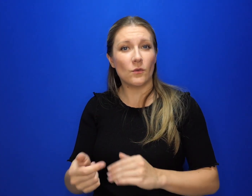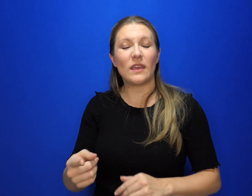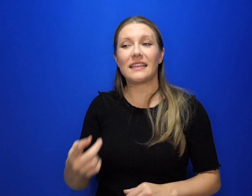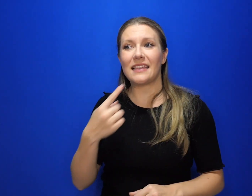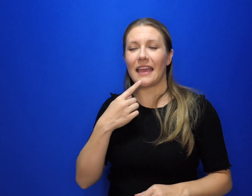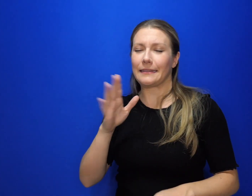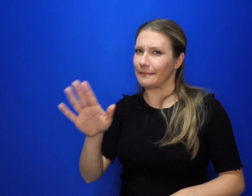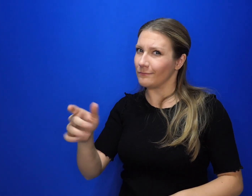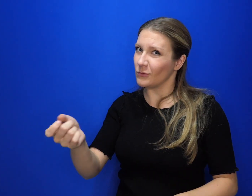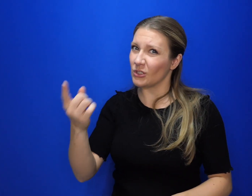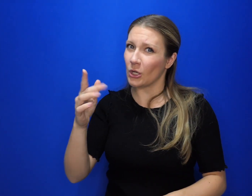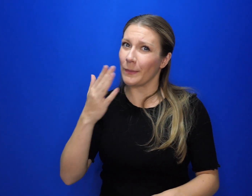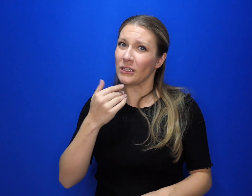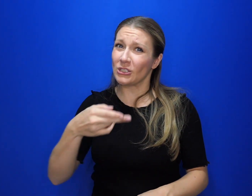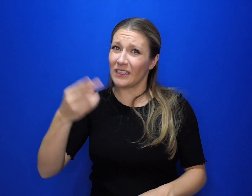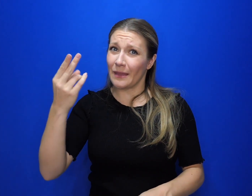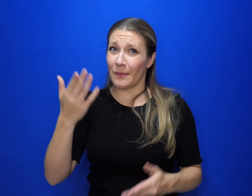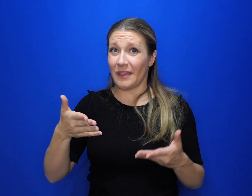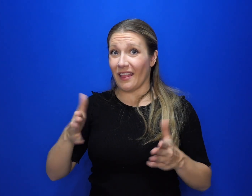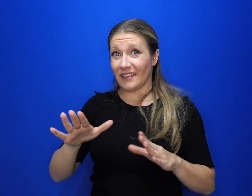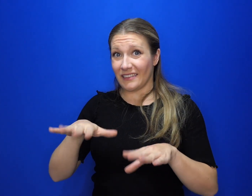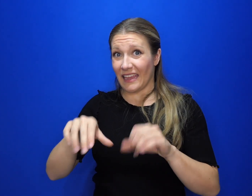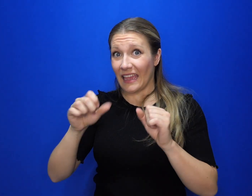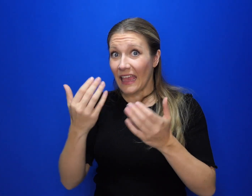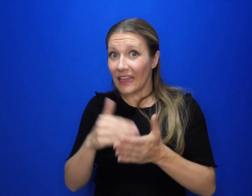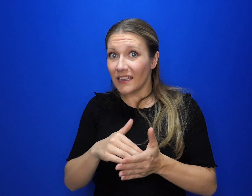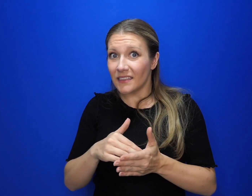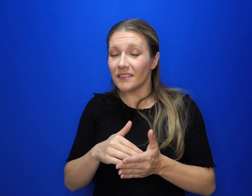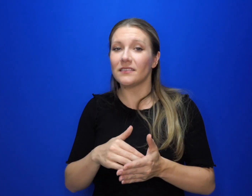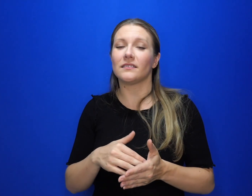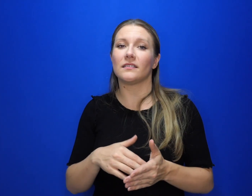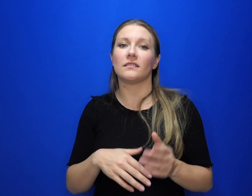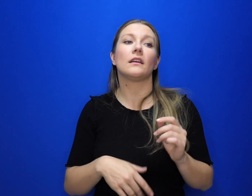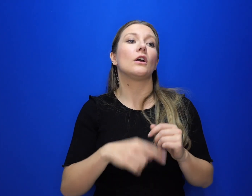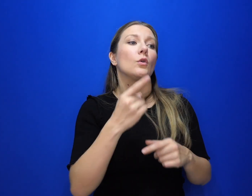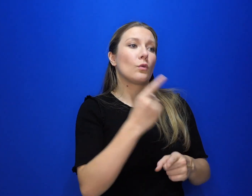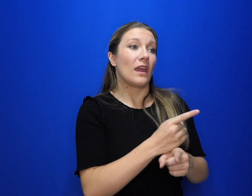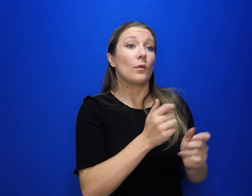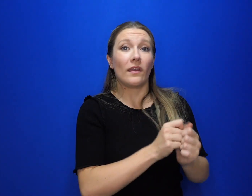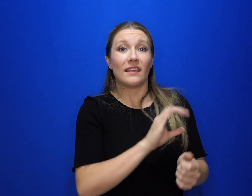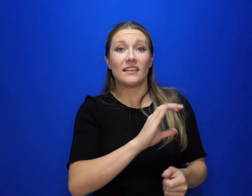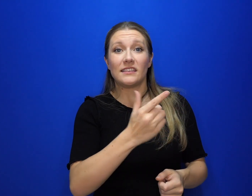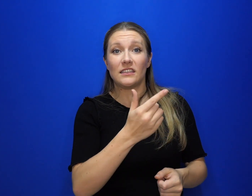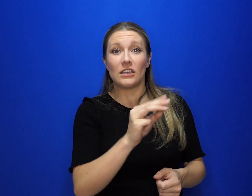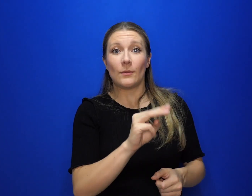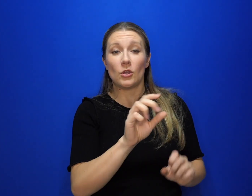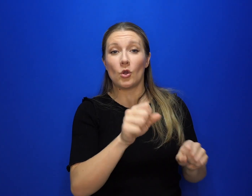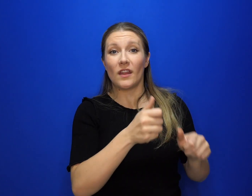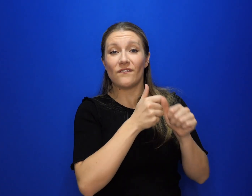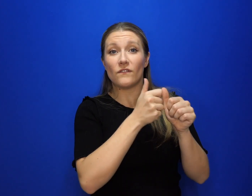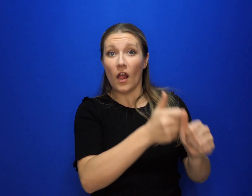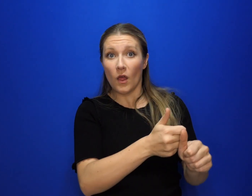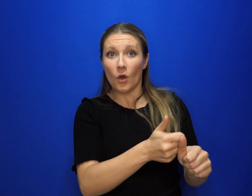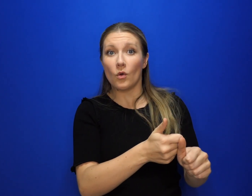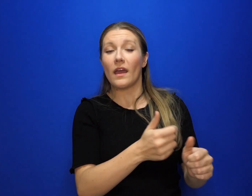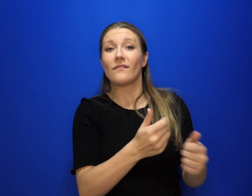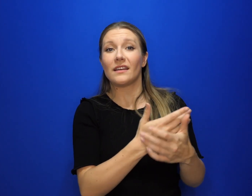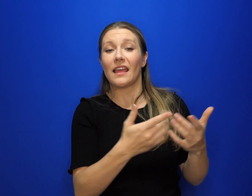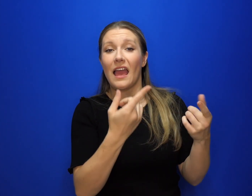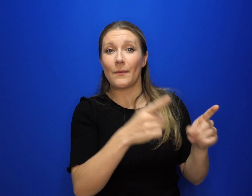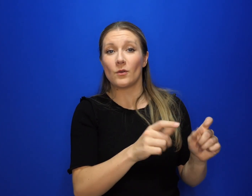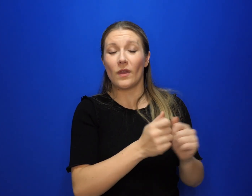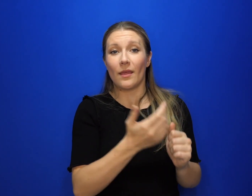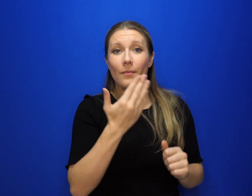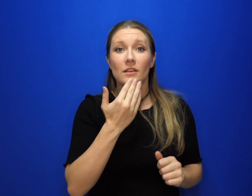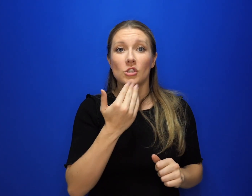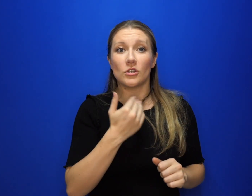look, her blood sugar was high. Maybe you could let her take it again. Right. And with the CGM, you could have followed what happened to the blood sugar. You know, maybe blood sugar